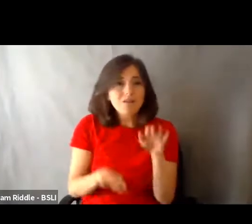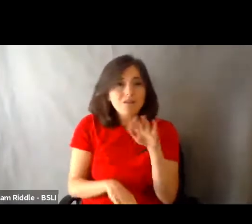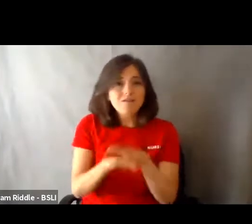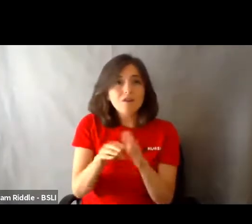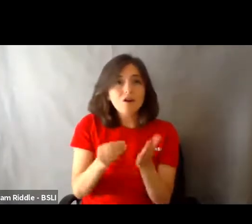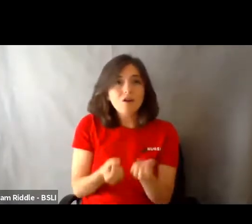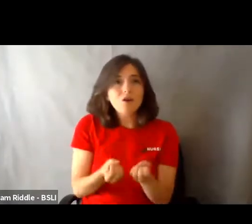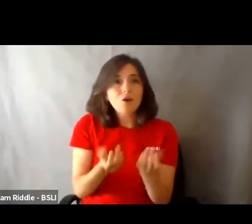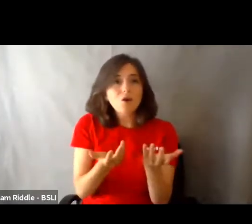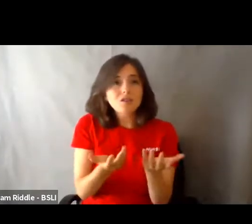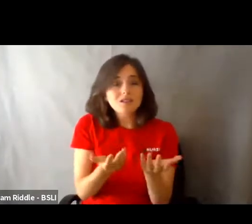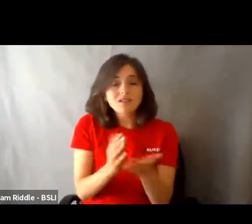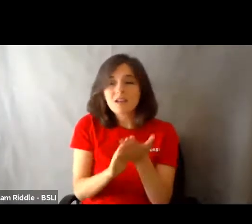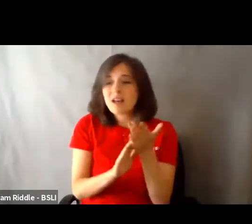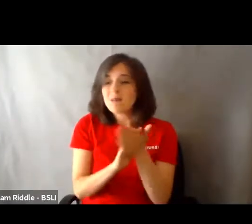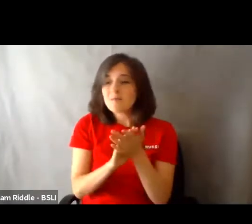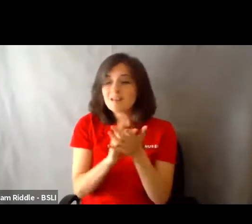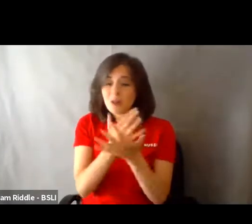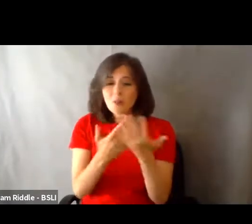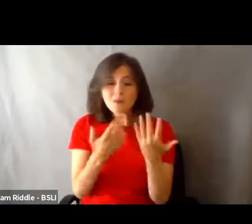many people in poverty.